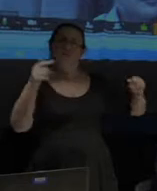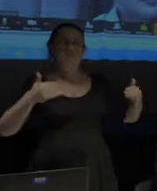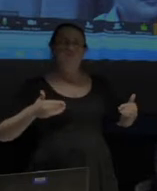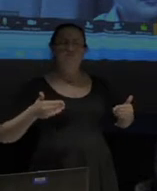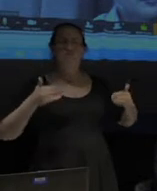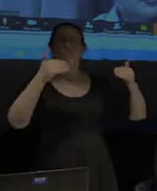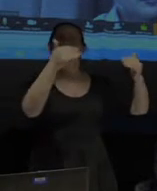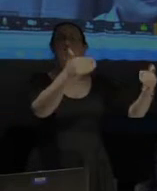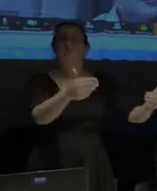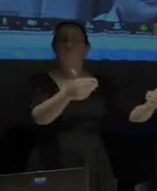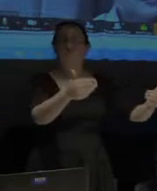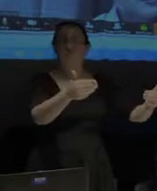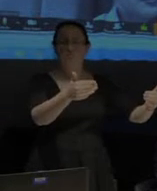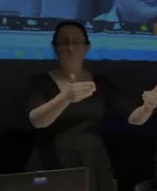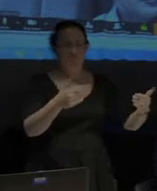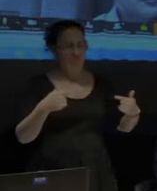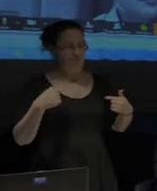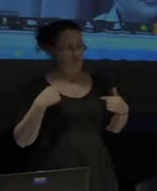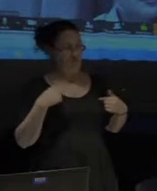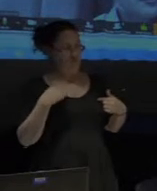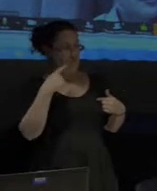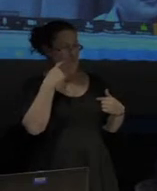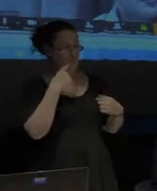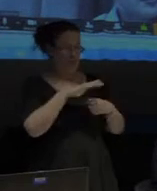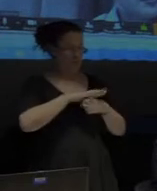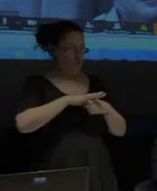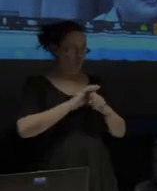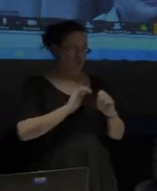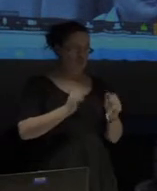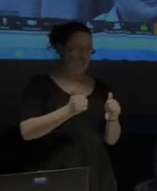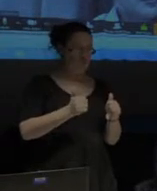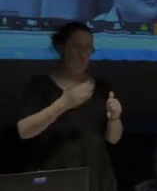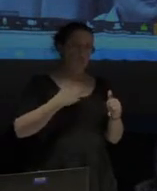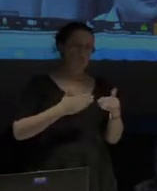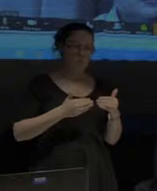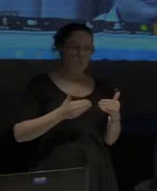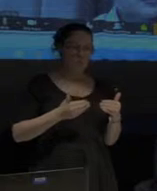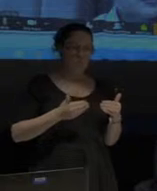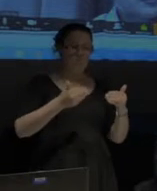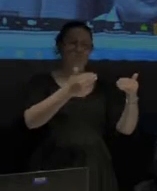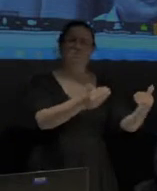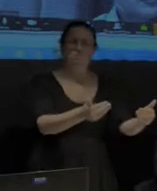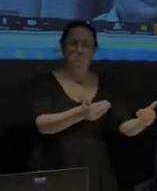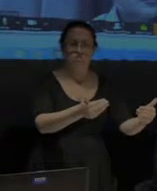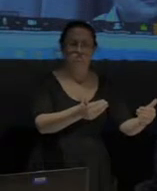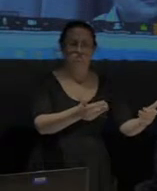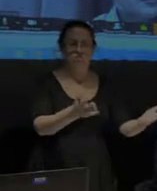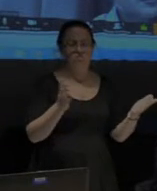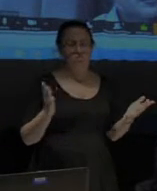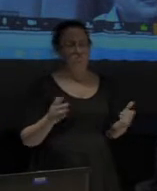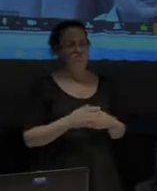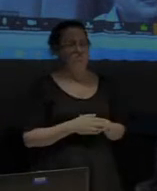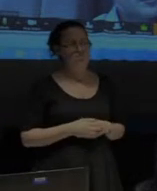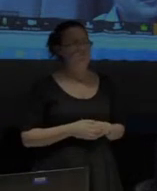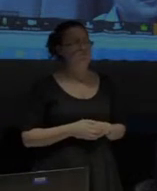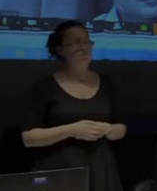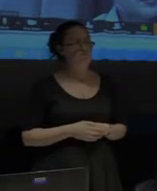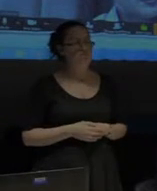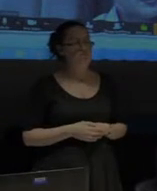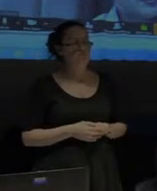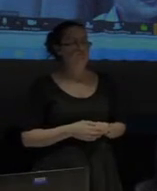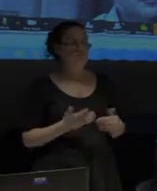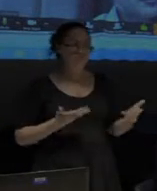I do next if I thought I was in a fairly good place but would like to push on? The first thing I'd think is the door's definitely open. Everyone's having the